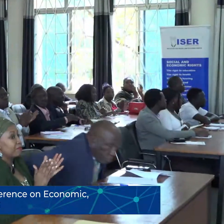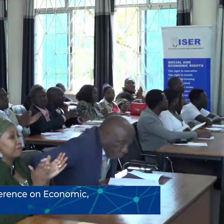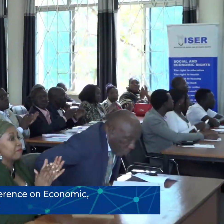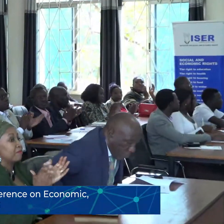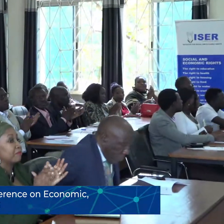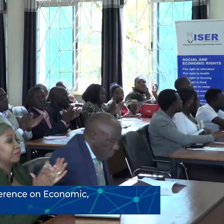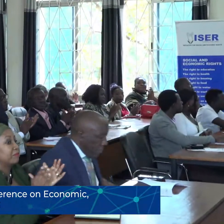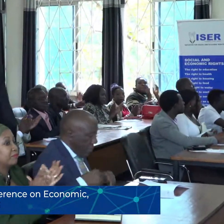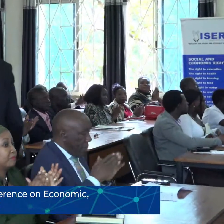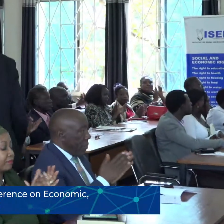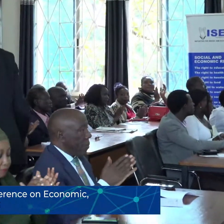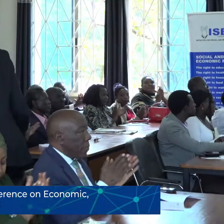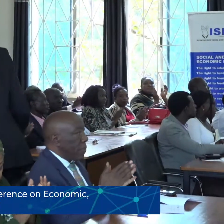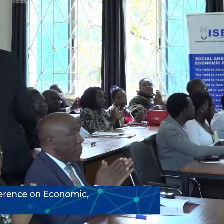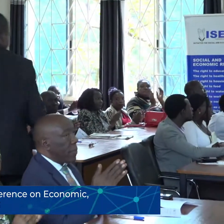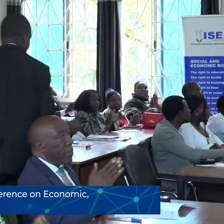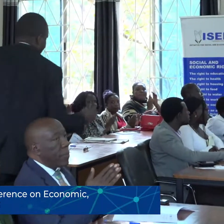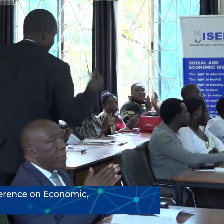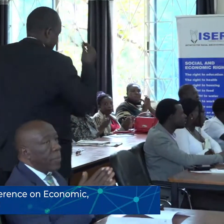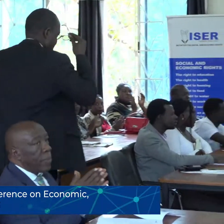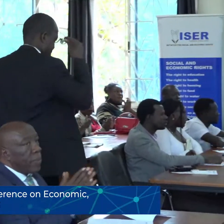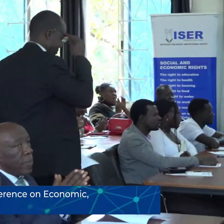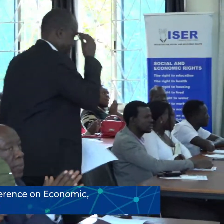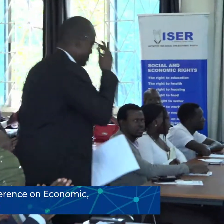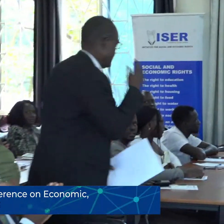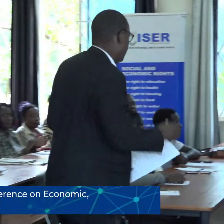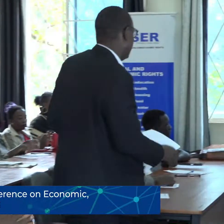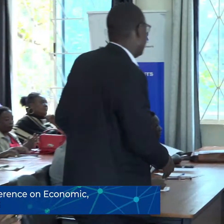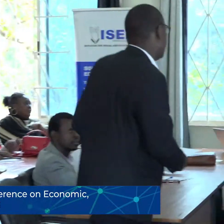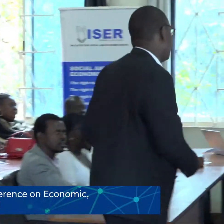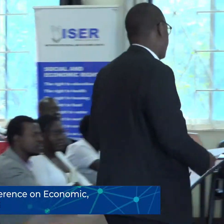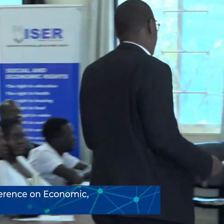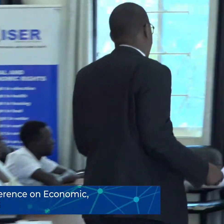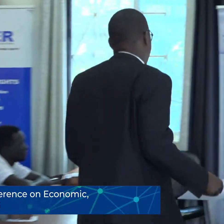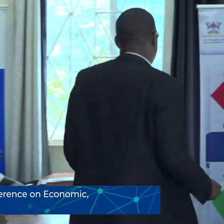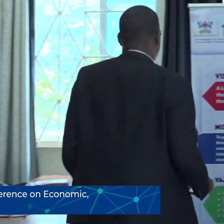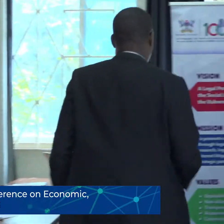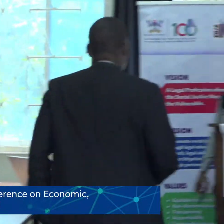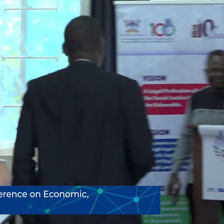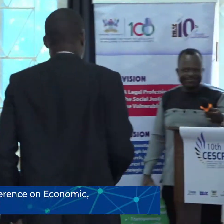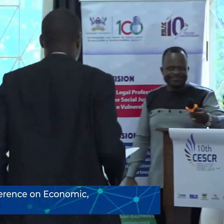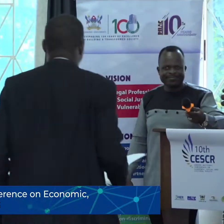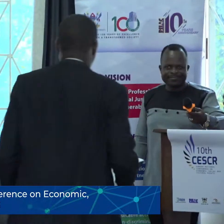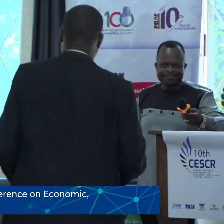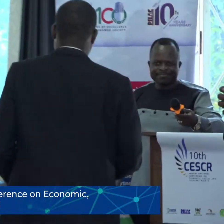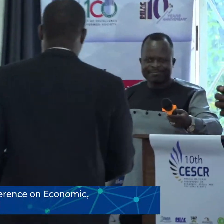Law Clinic, on behalf of the convener. Prof.